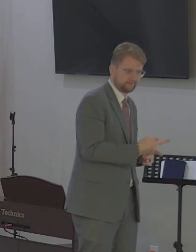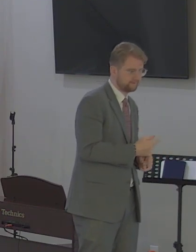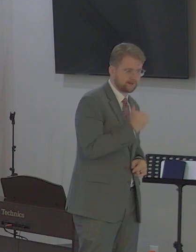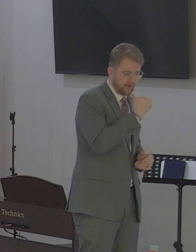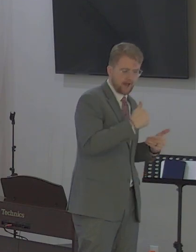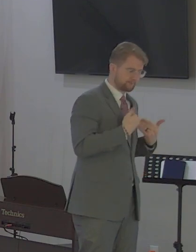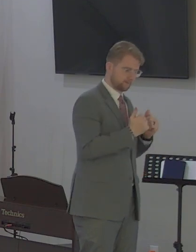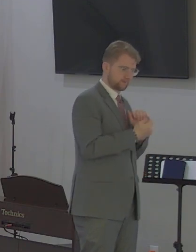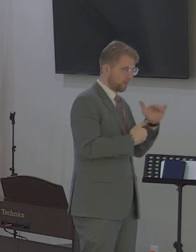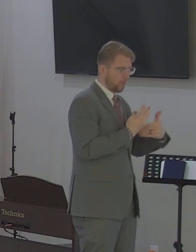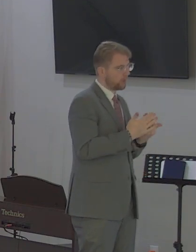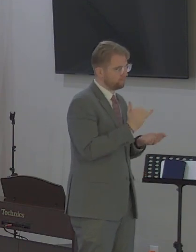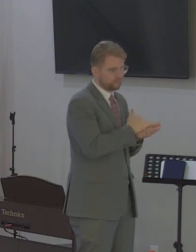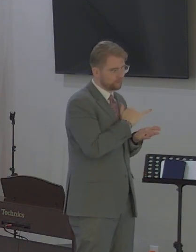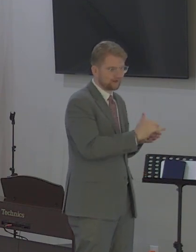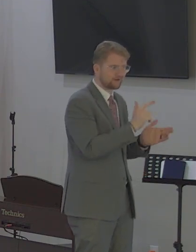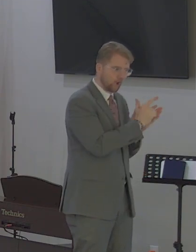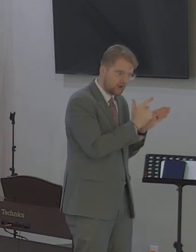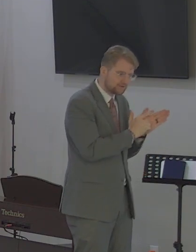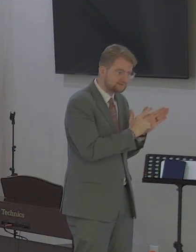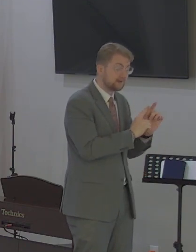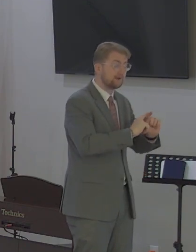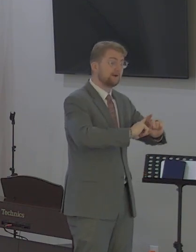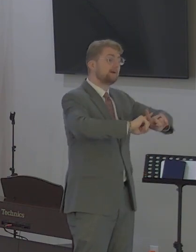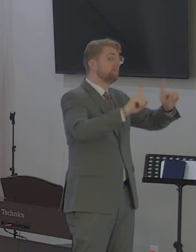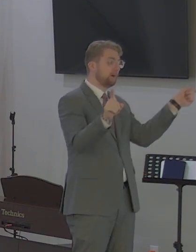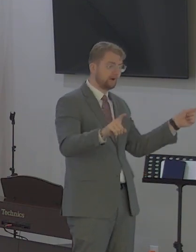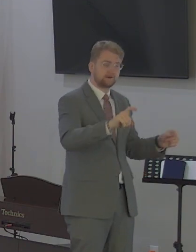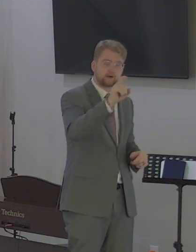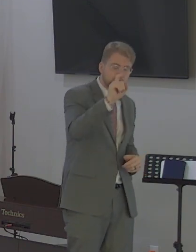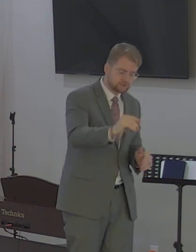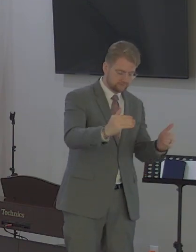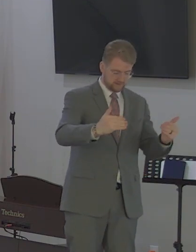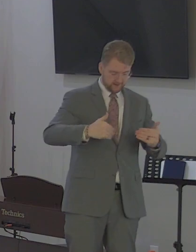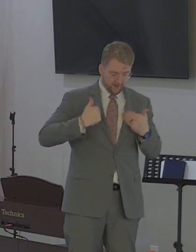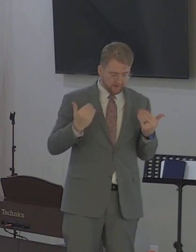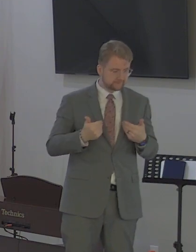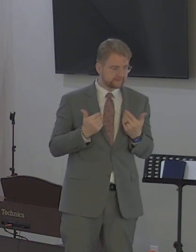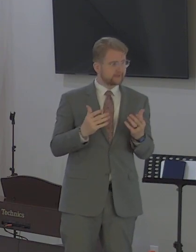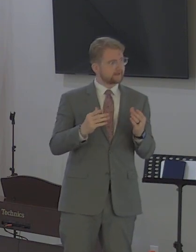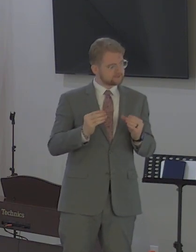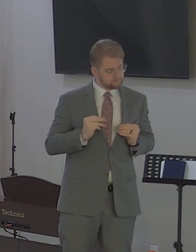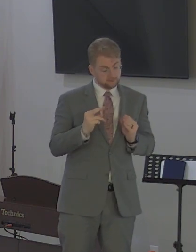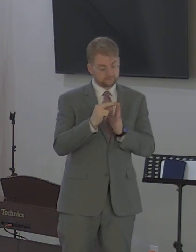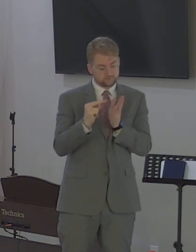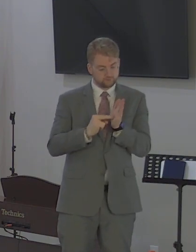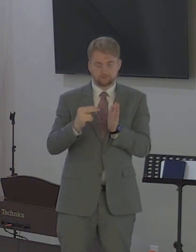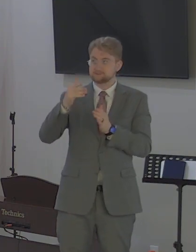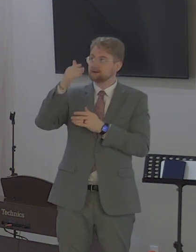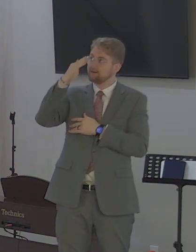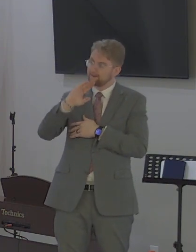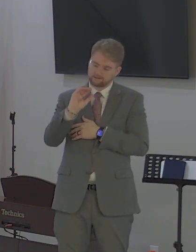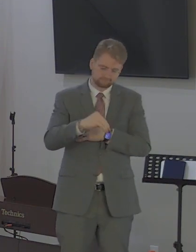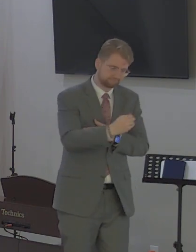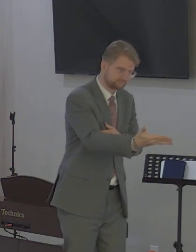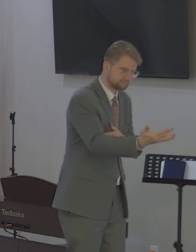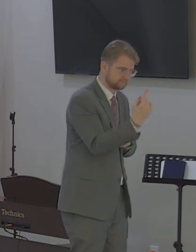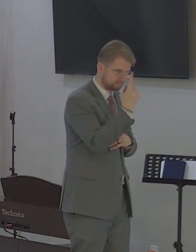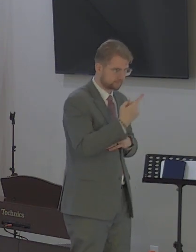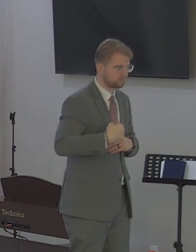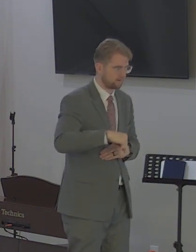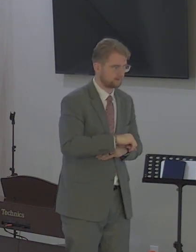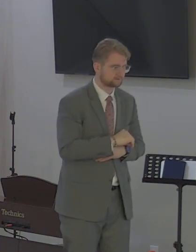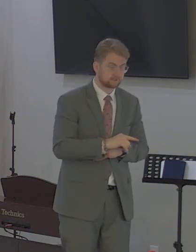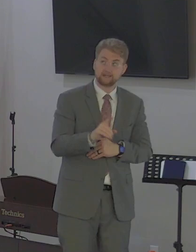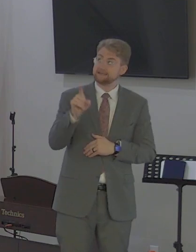tell you this, you ought to be accepting and happy for the rules, regulations, and guidelines that God sets down for us. They are there